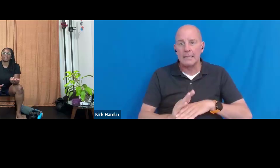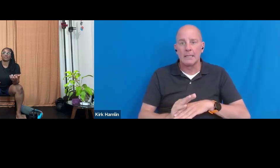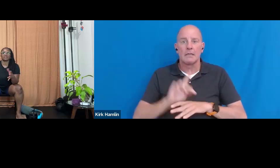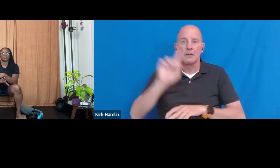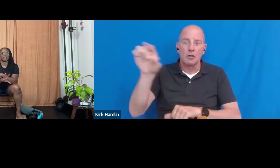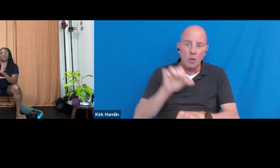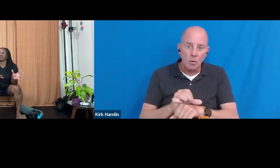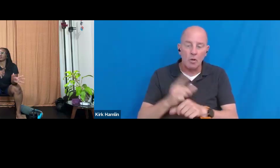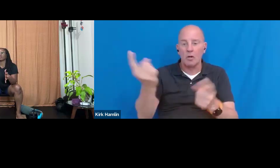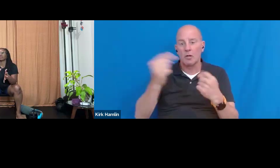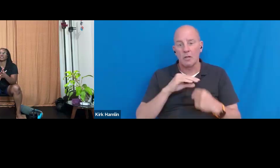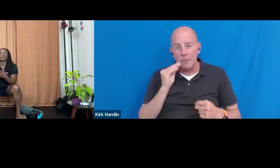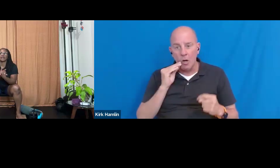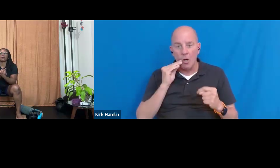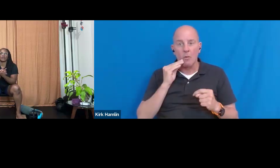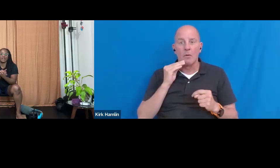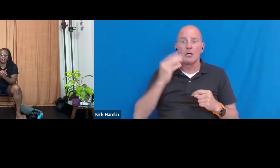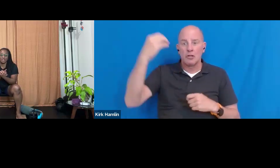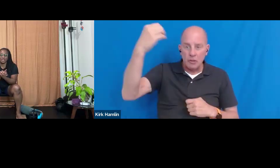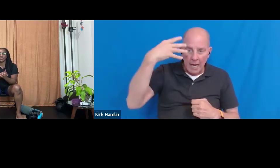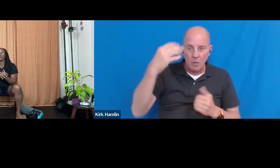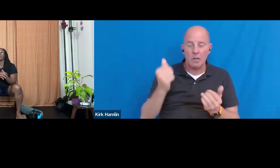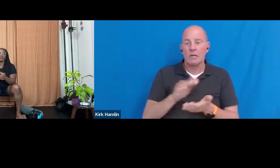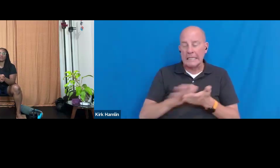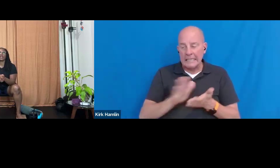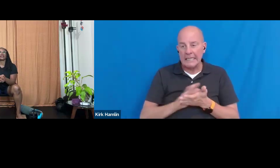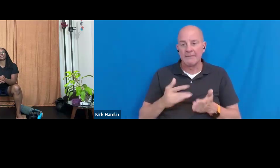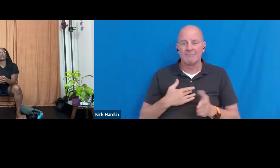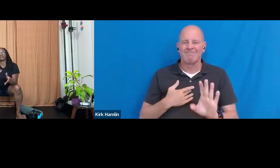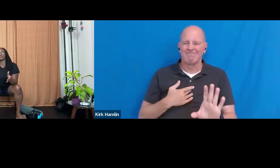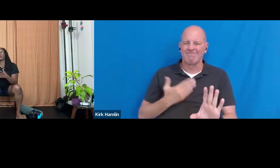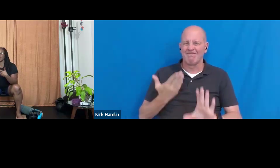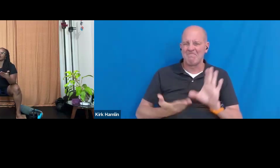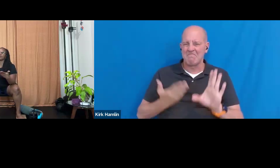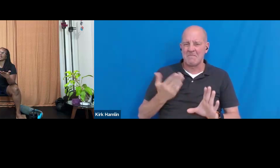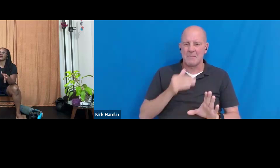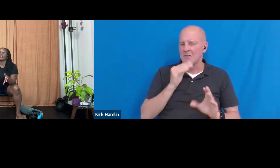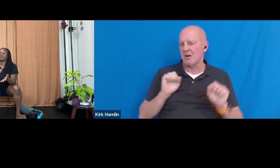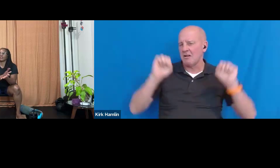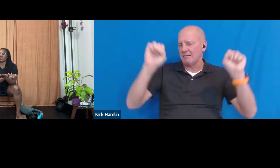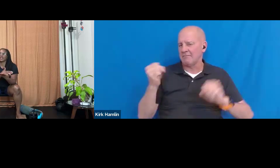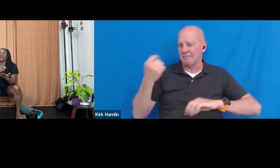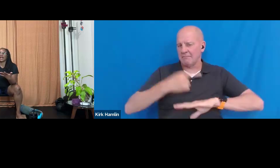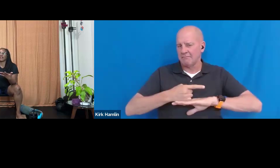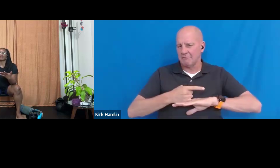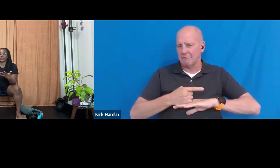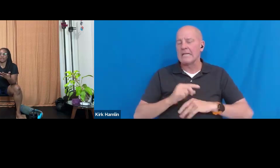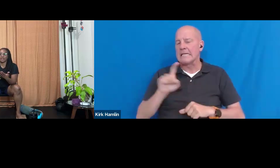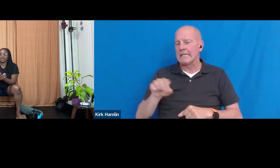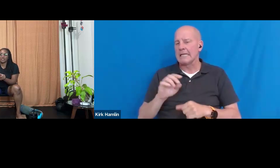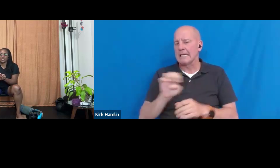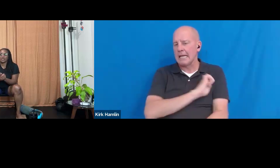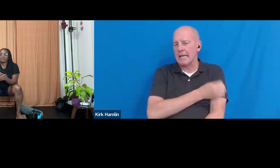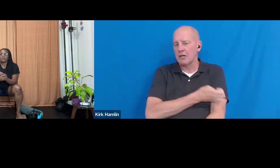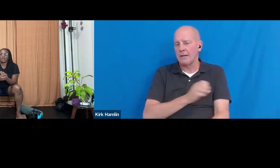your hair. If you know that that's all going to take up your energy, you might not want to add exercise on that day. So really looking at your